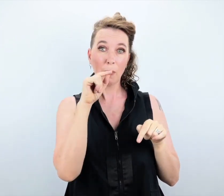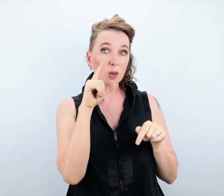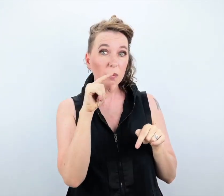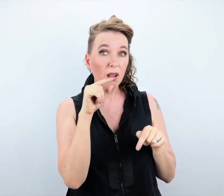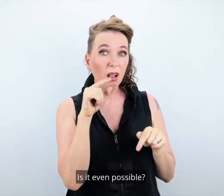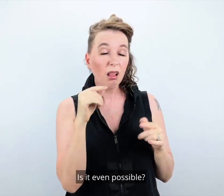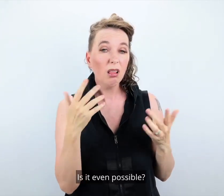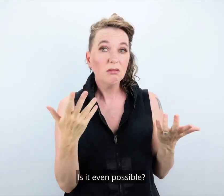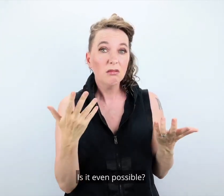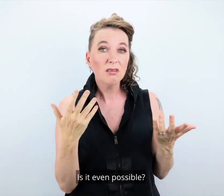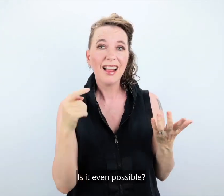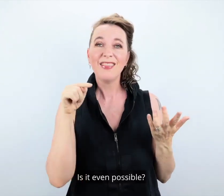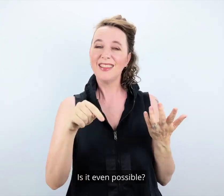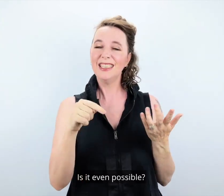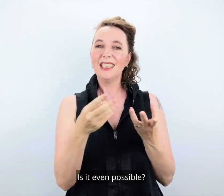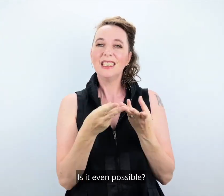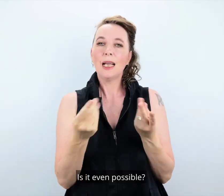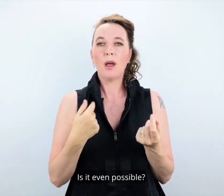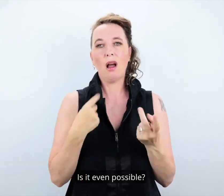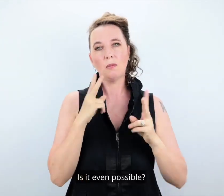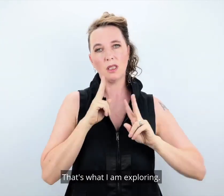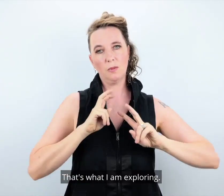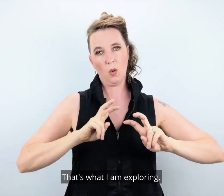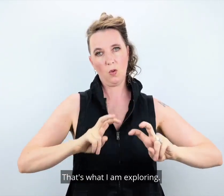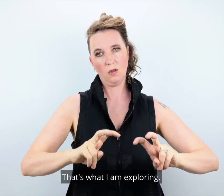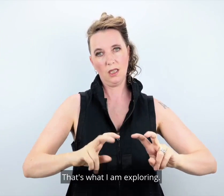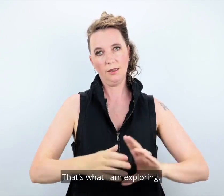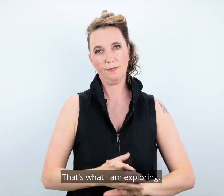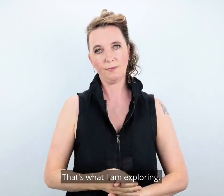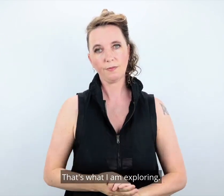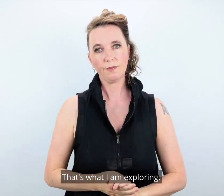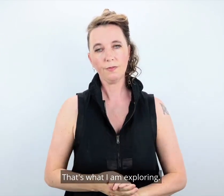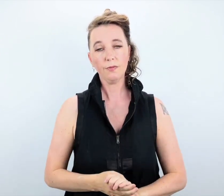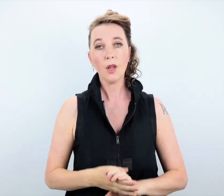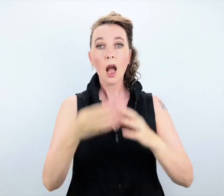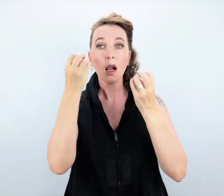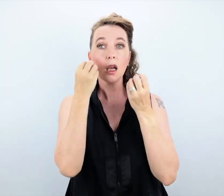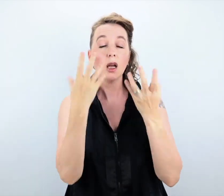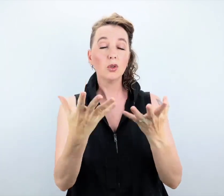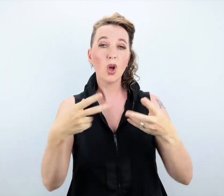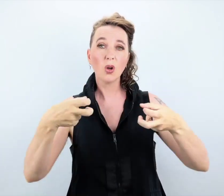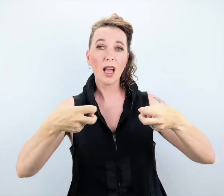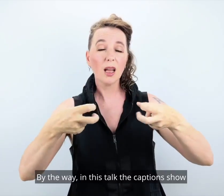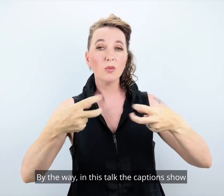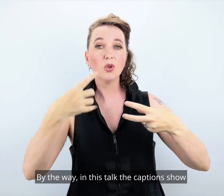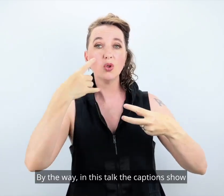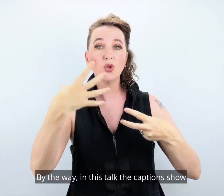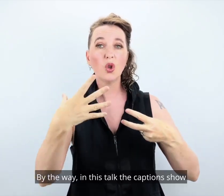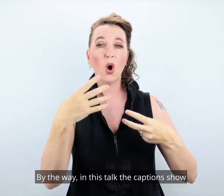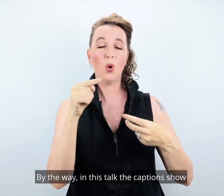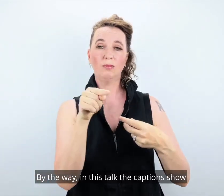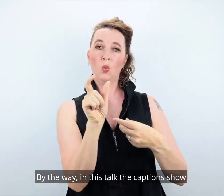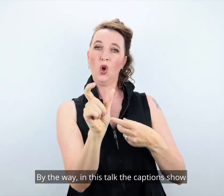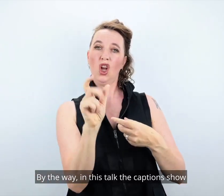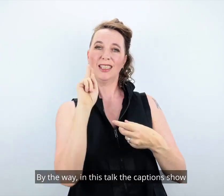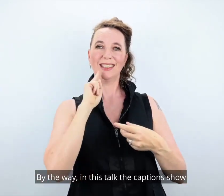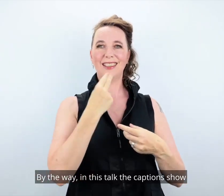Is it even possible? That's what I'm exploring. By the way, in this talk, the captions